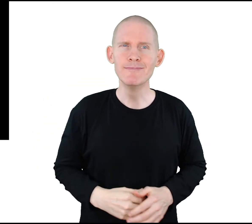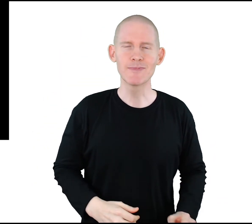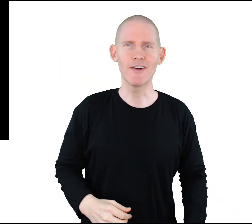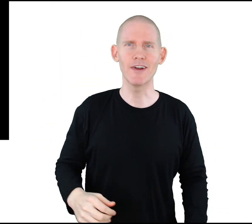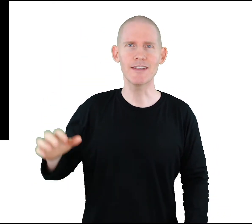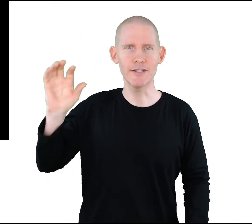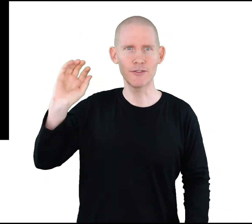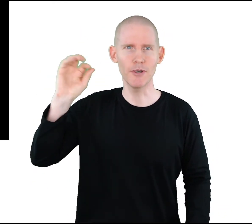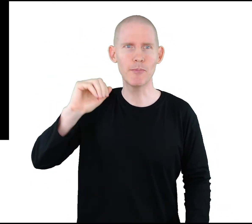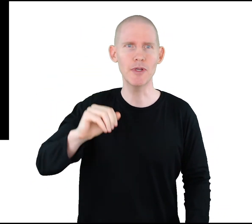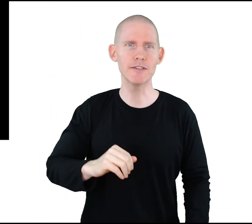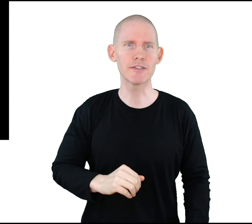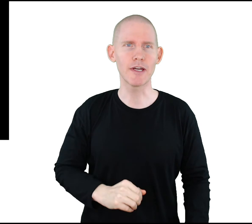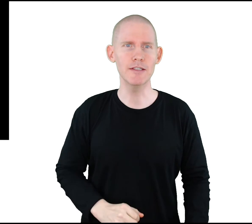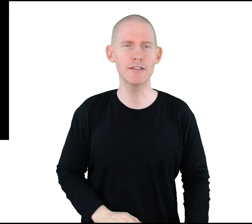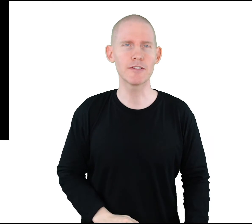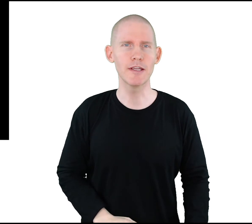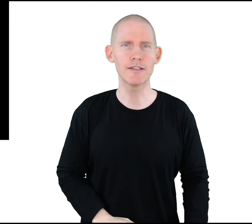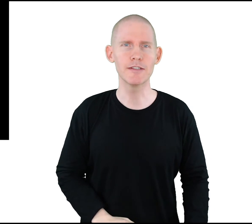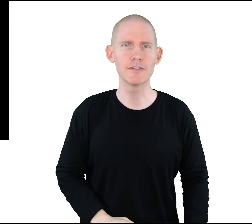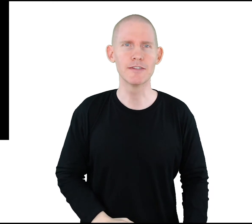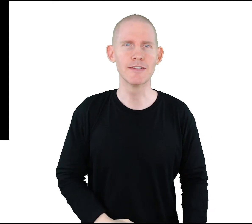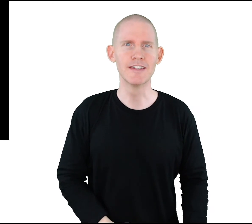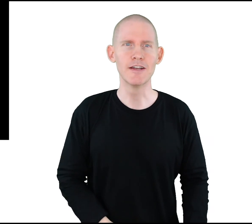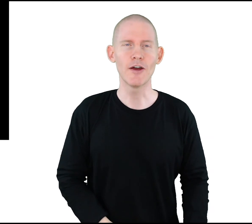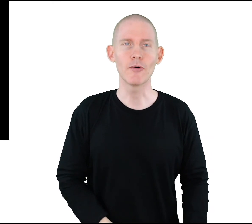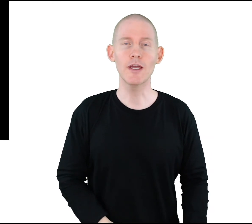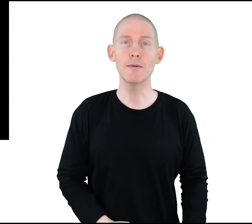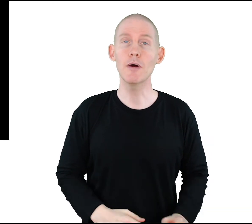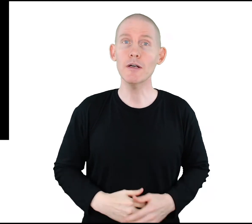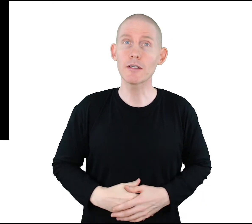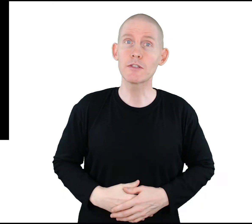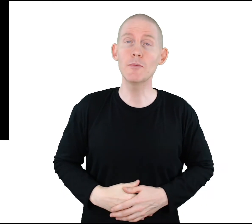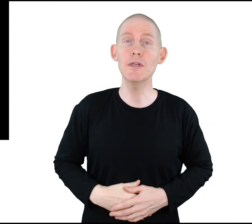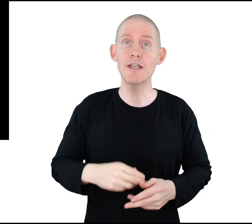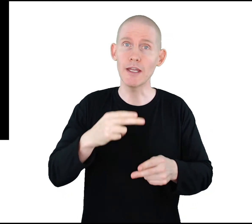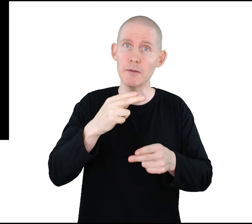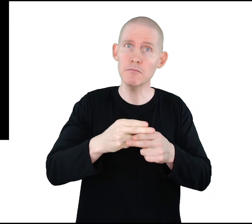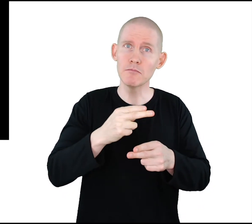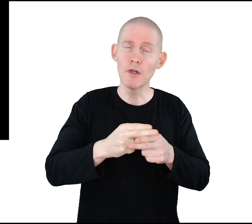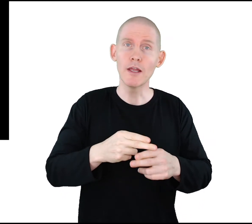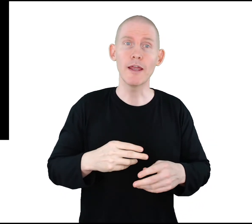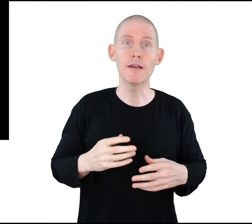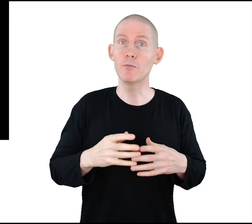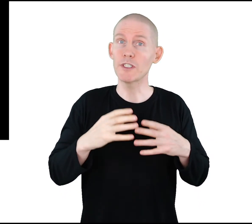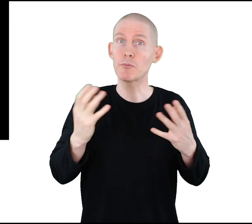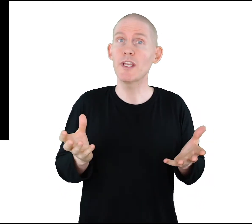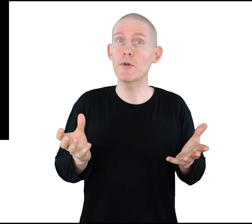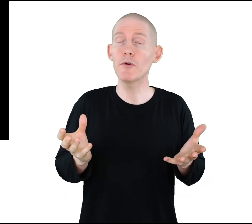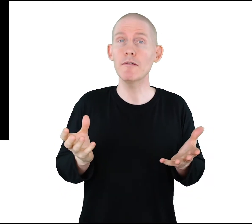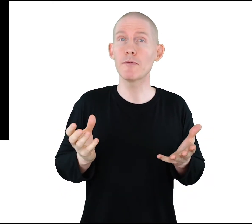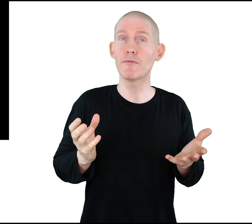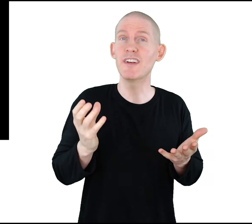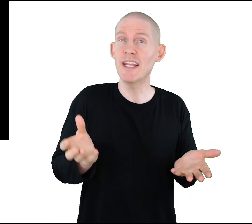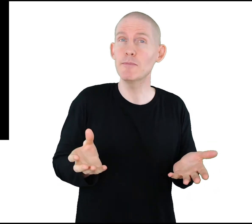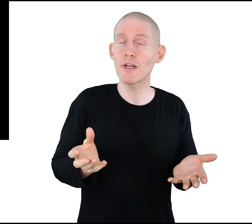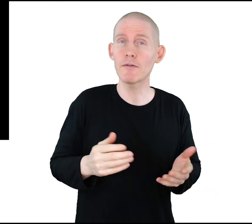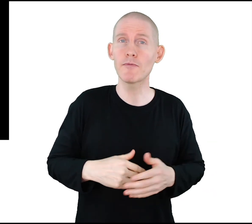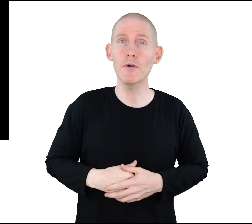All right, let's jump in and sign this sentence. Okay, Mark is going to be a name, and let's pretend we don't have a name sign for him,